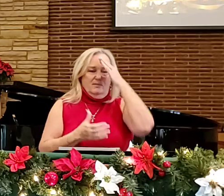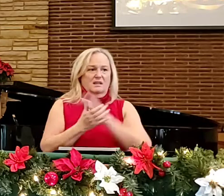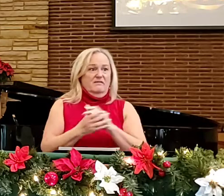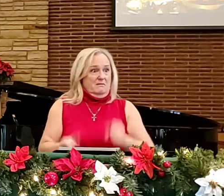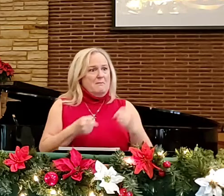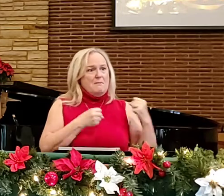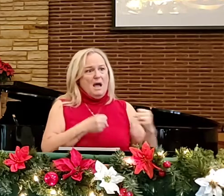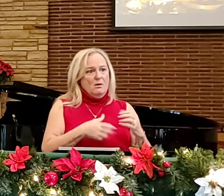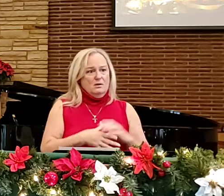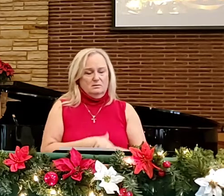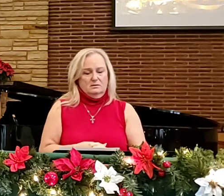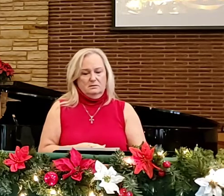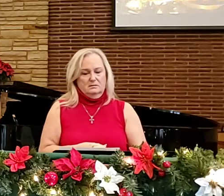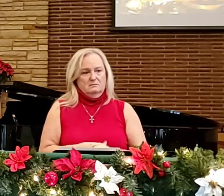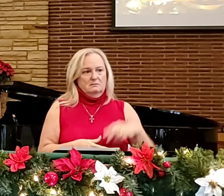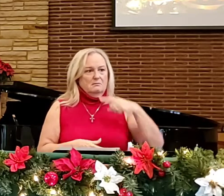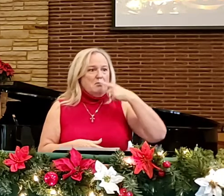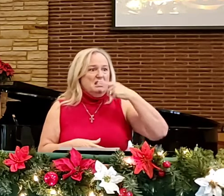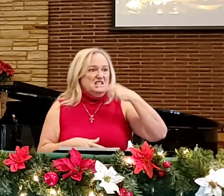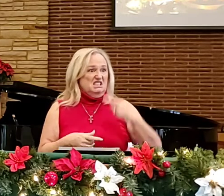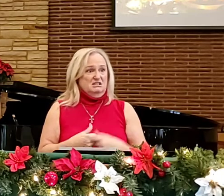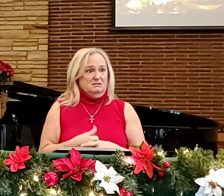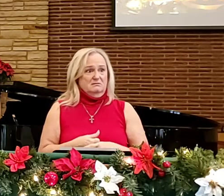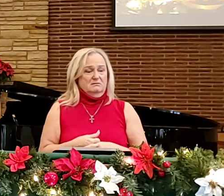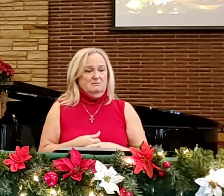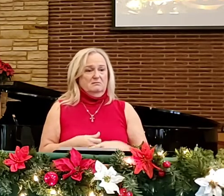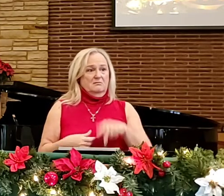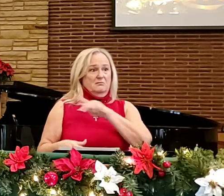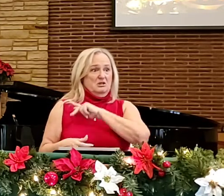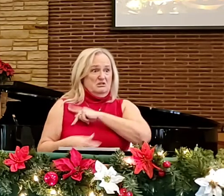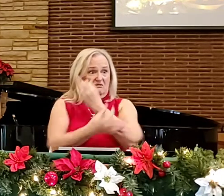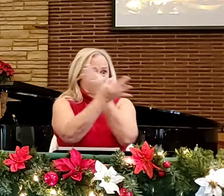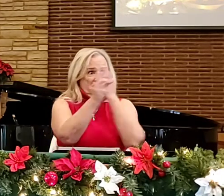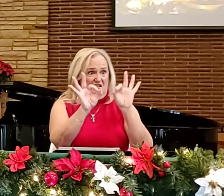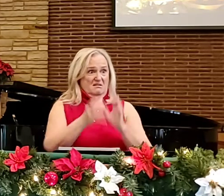power, politics, personal freedom.